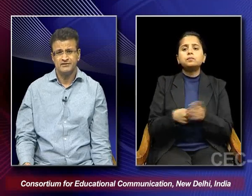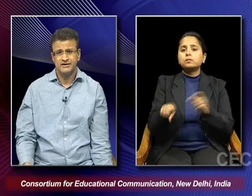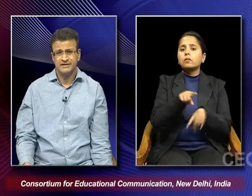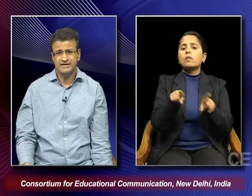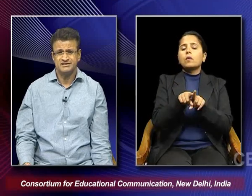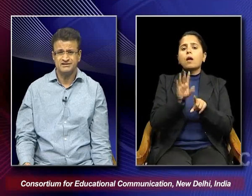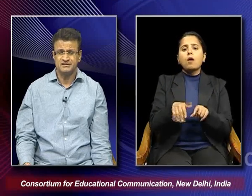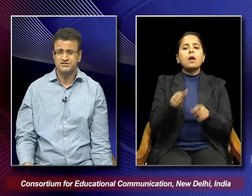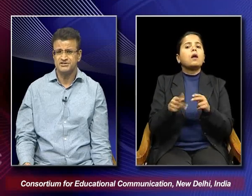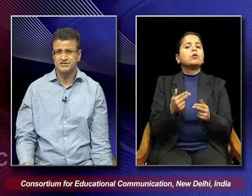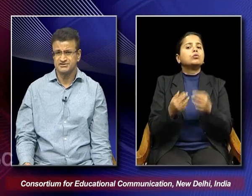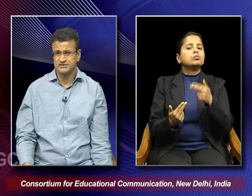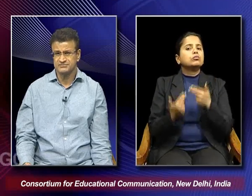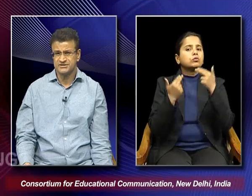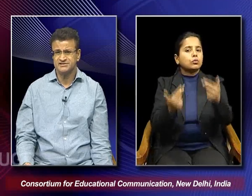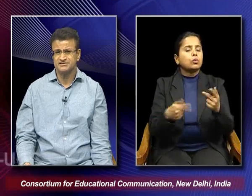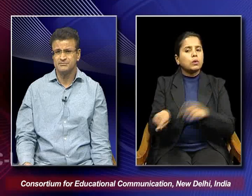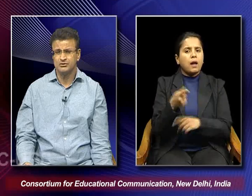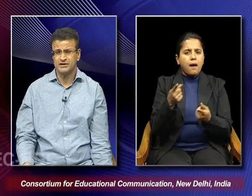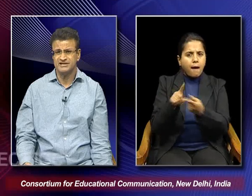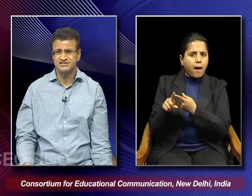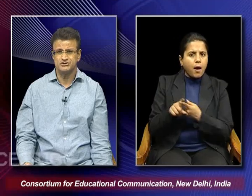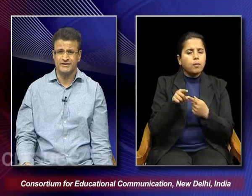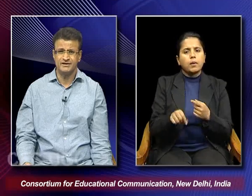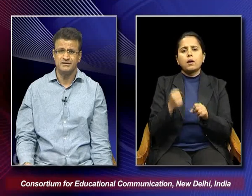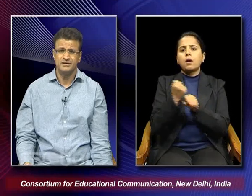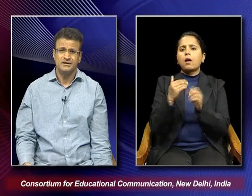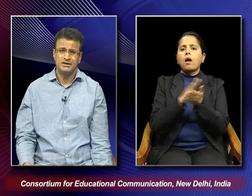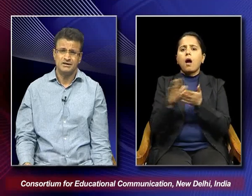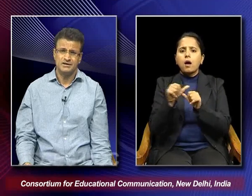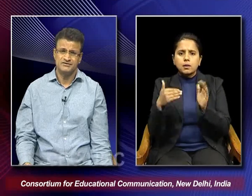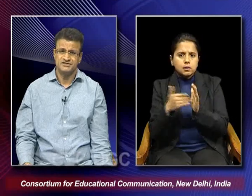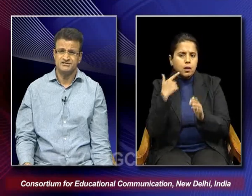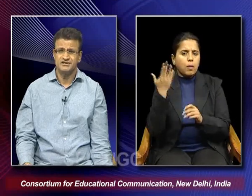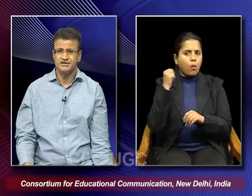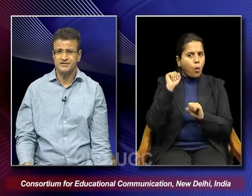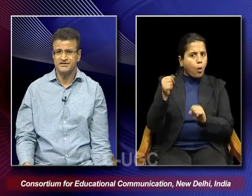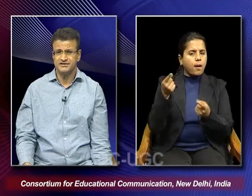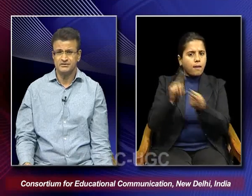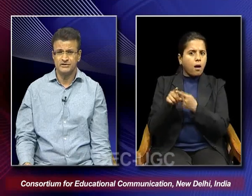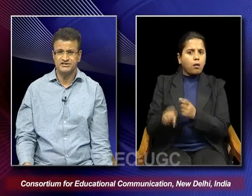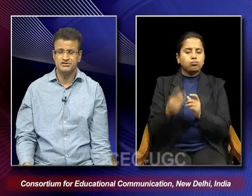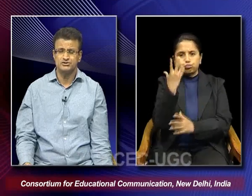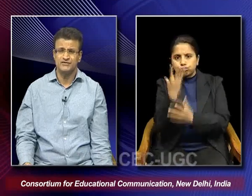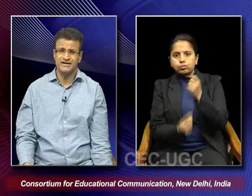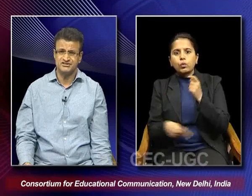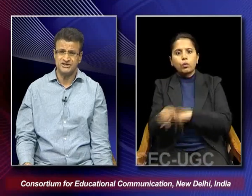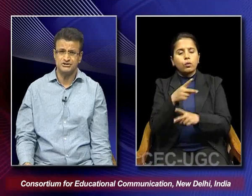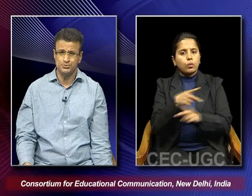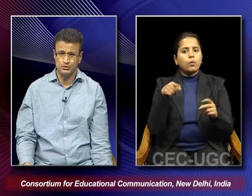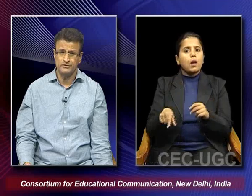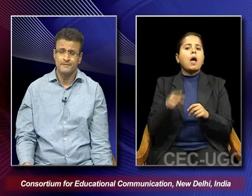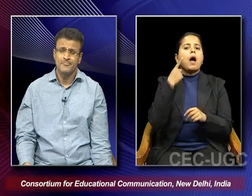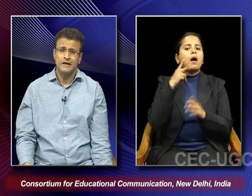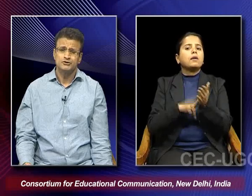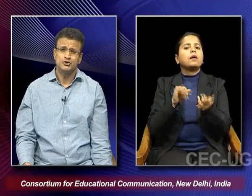a way narrates the mysterious circumstances about the Ghazi's fate, with its sinking credited to the actions of INS